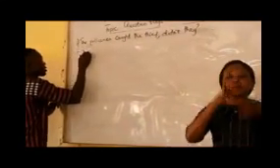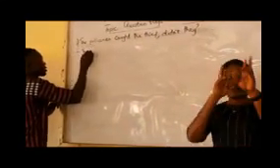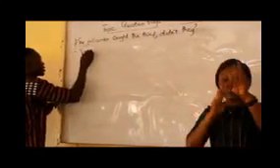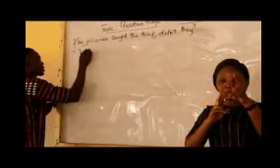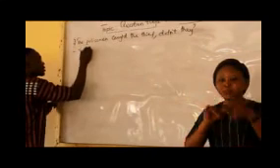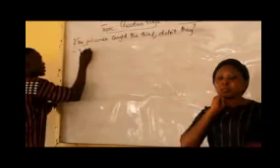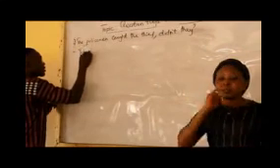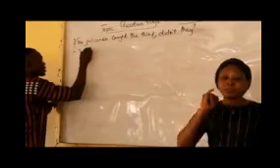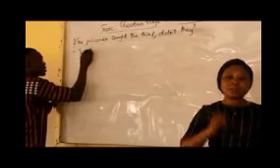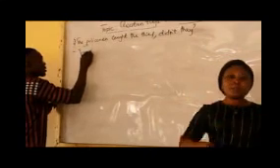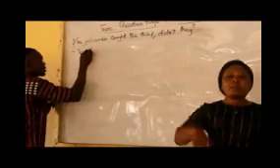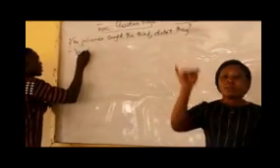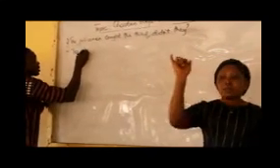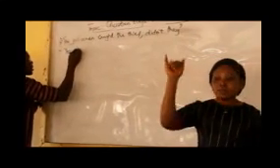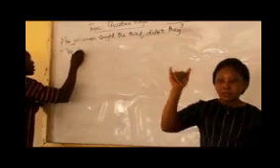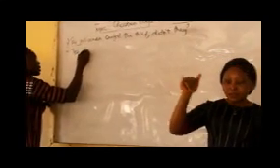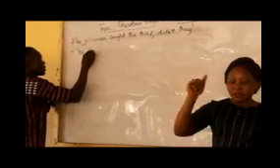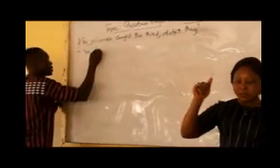yes,